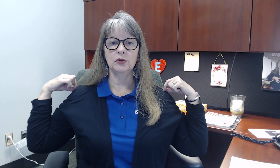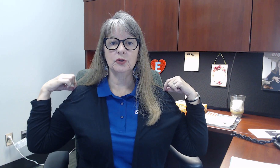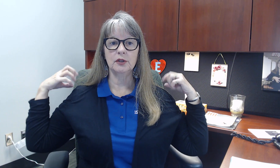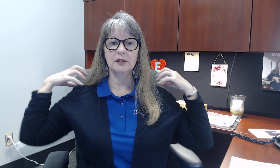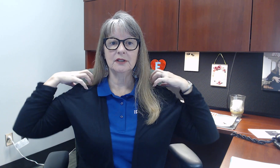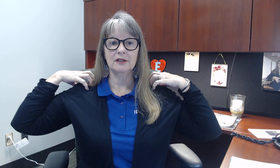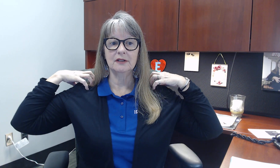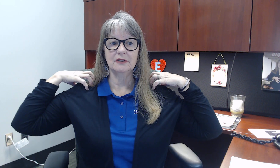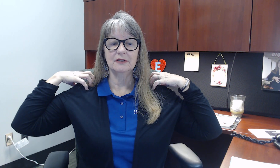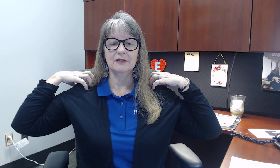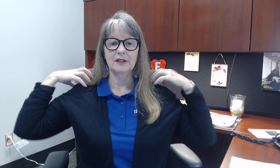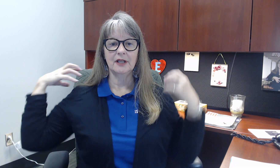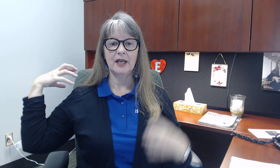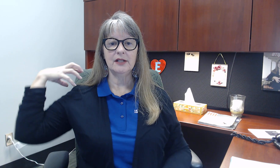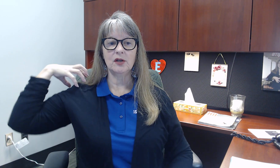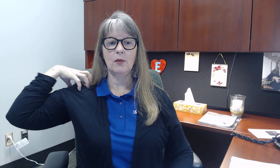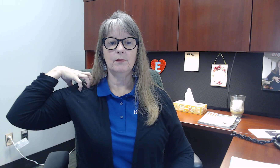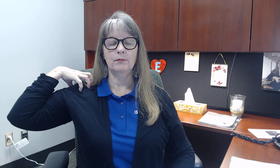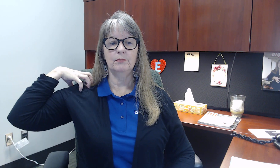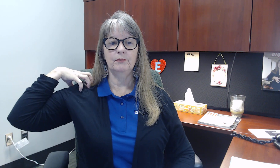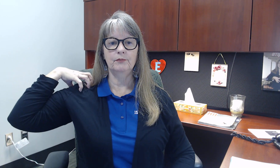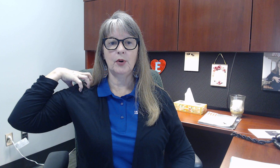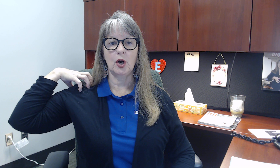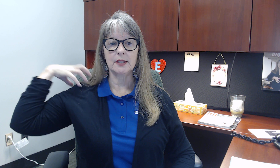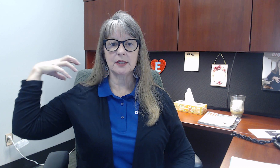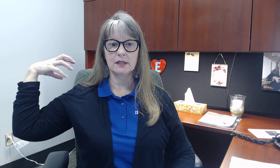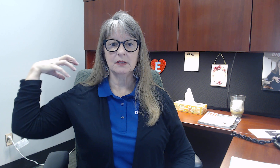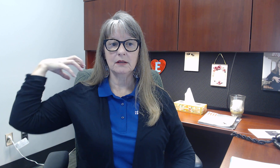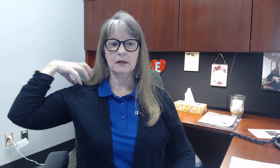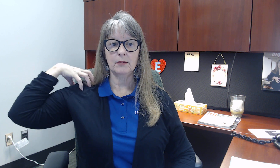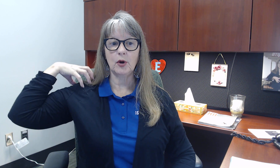shoulders, and so boss,